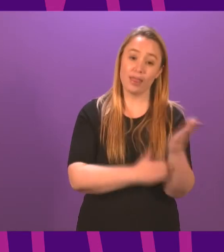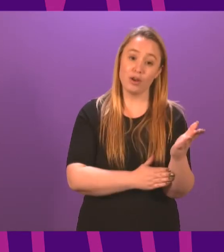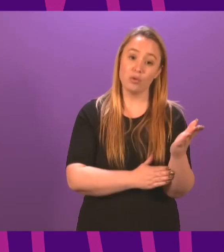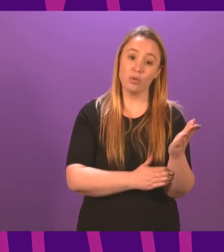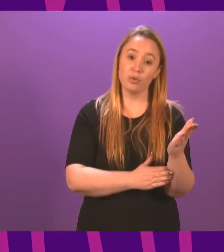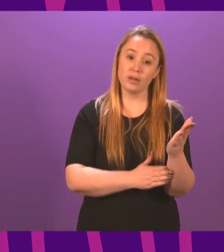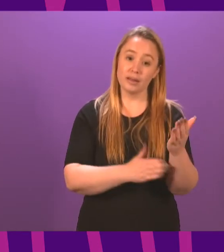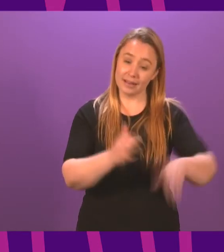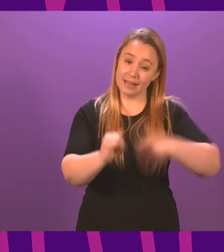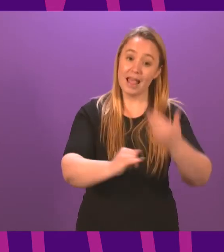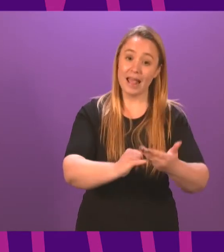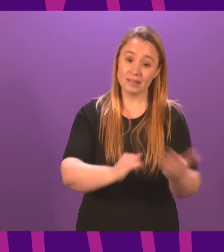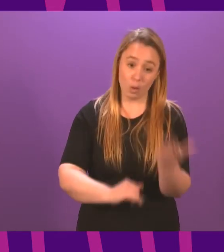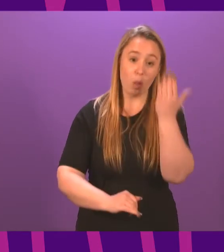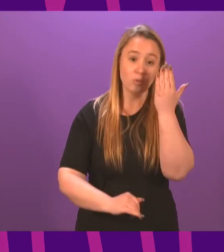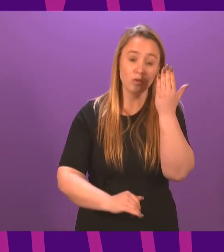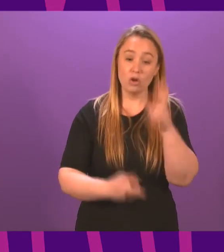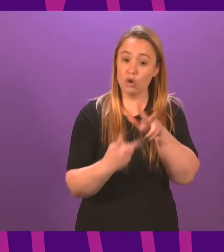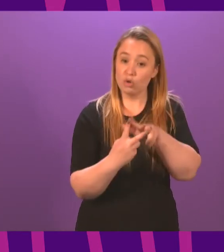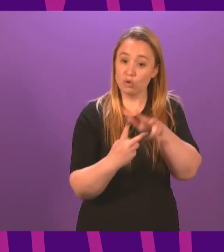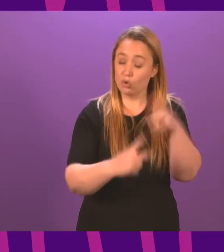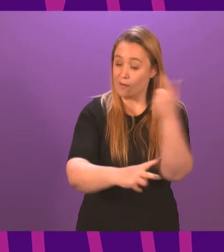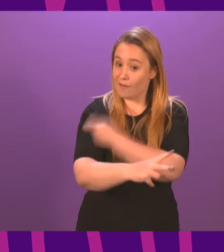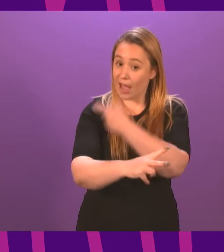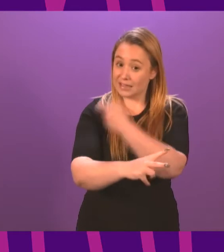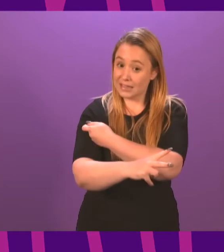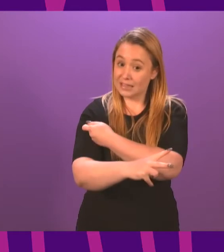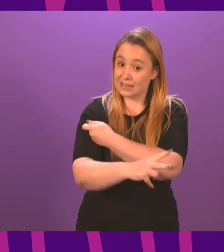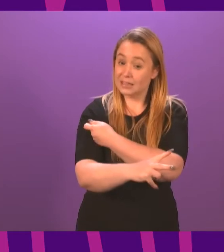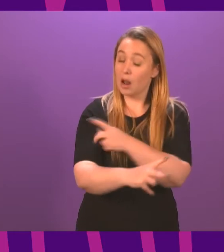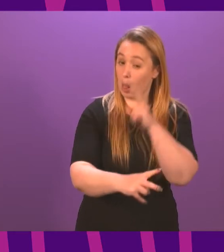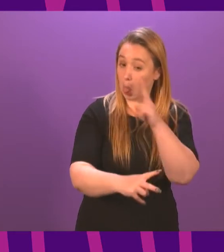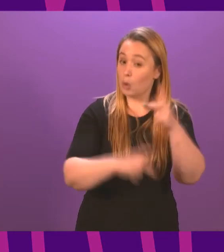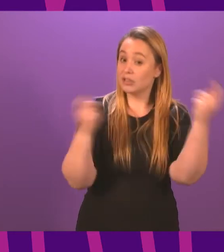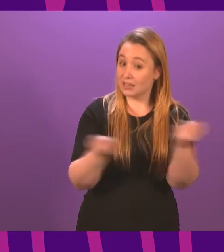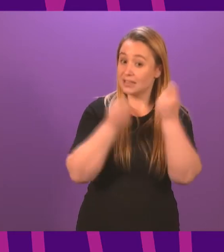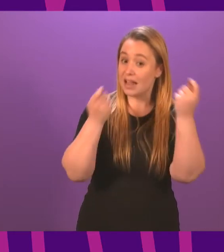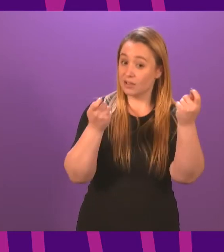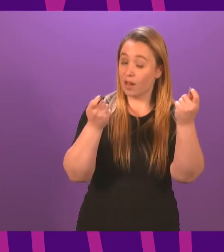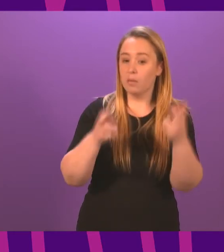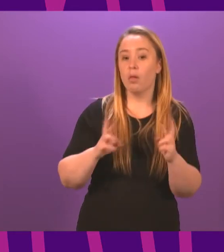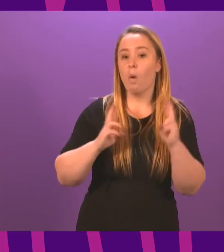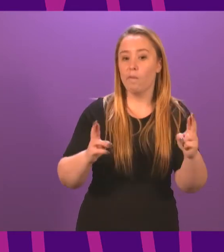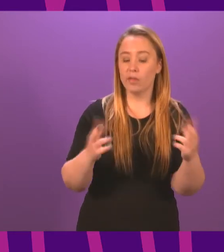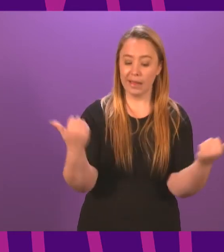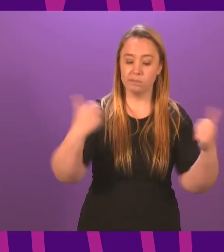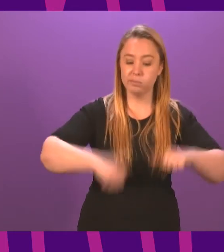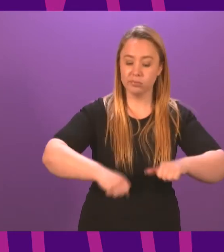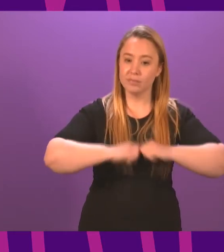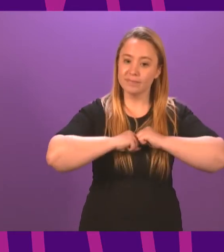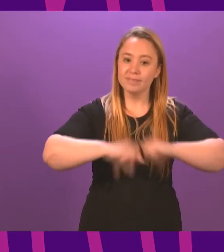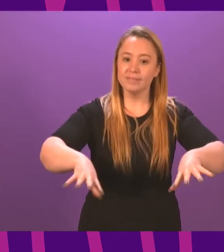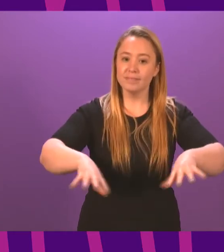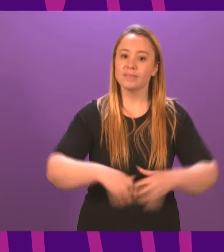end of the tunnel. 2 vaccines, which hopefully are showing a high successful rate, will eventually come. And I